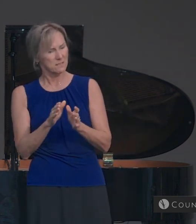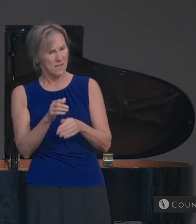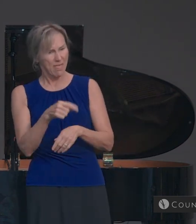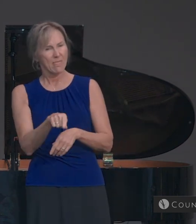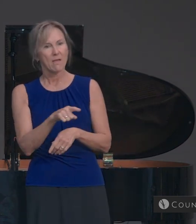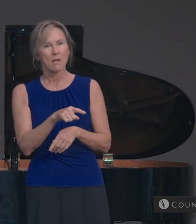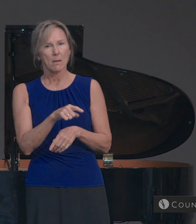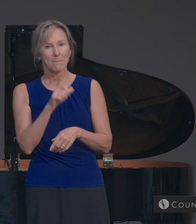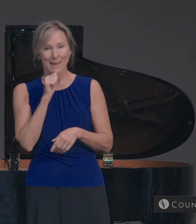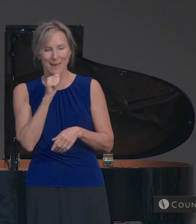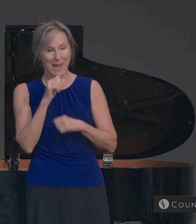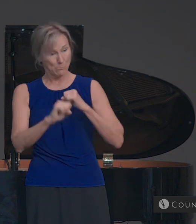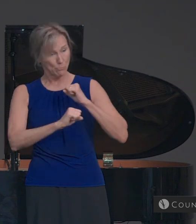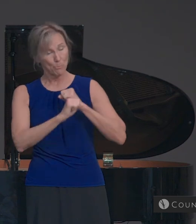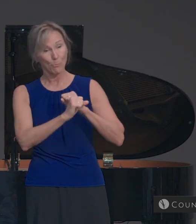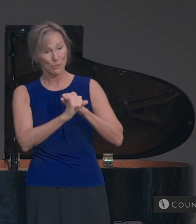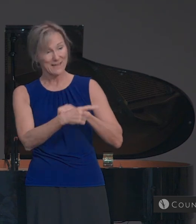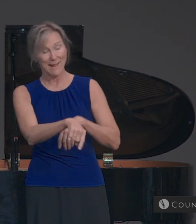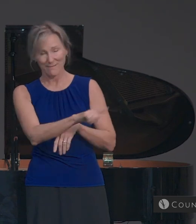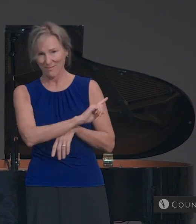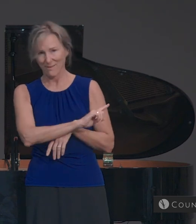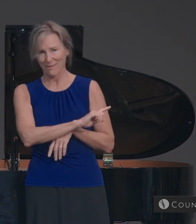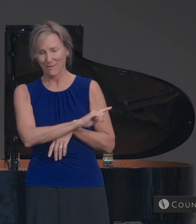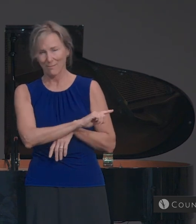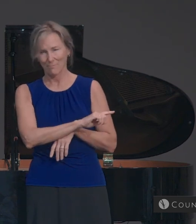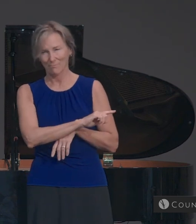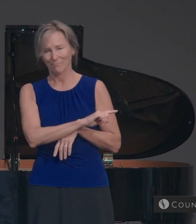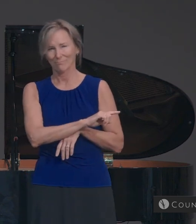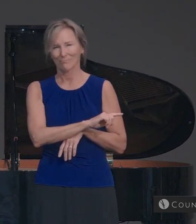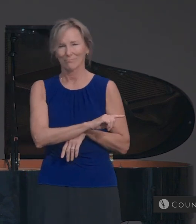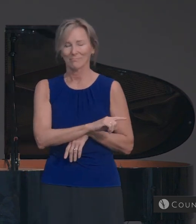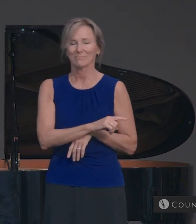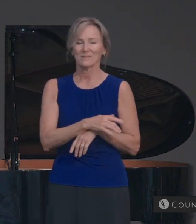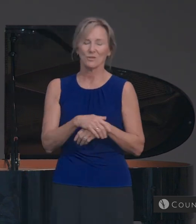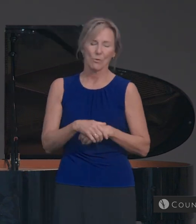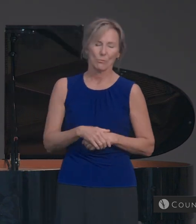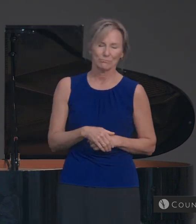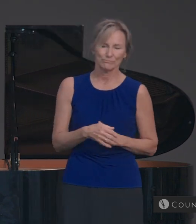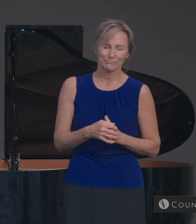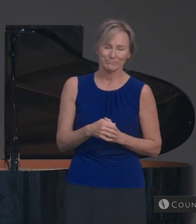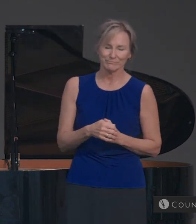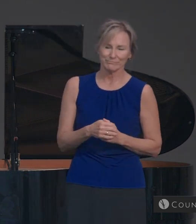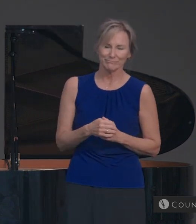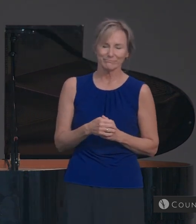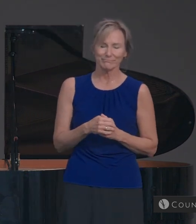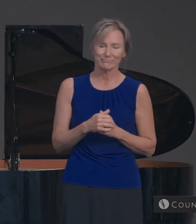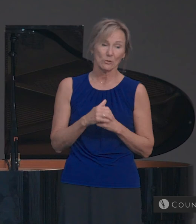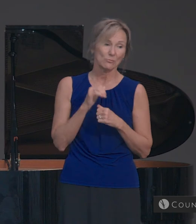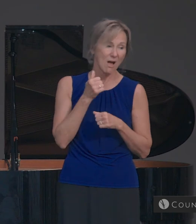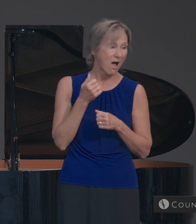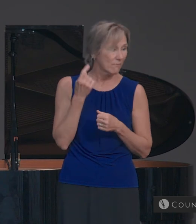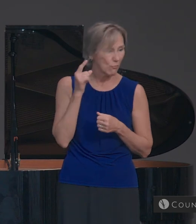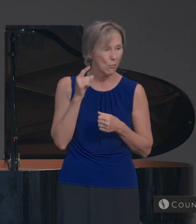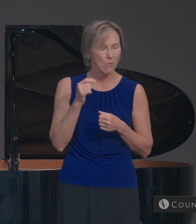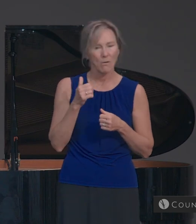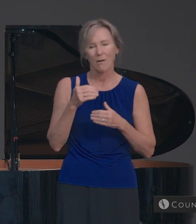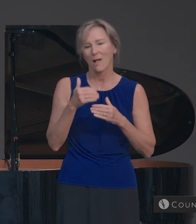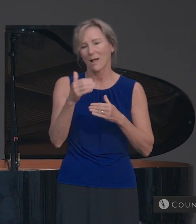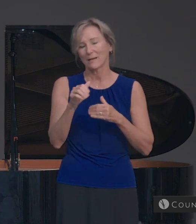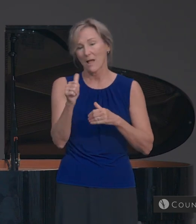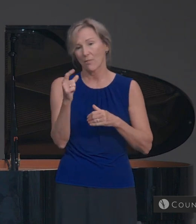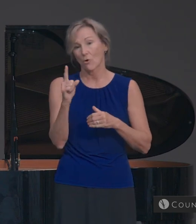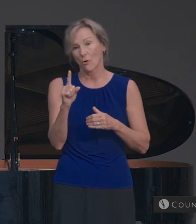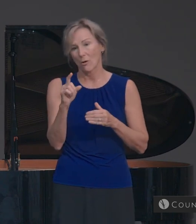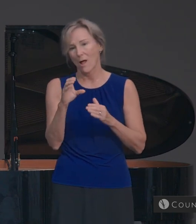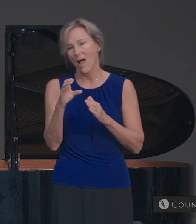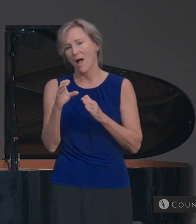And this is in 720 BC, God restores. And it's not for another 140 years that Israel is